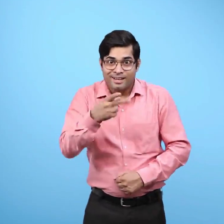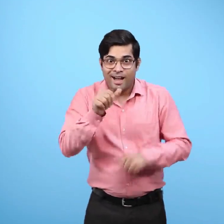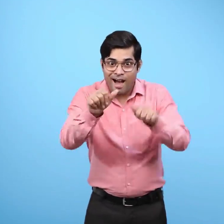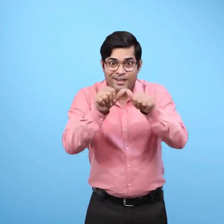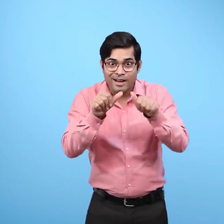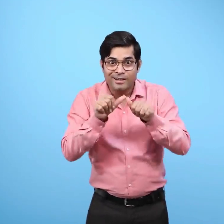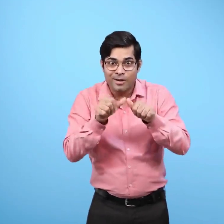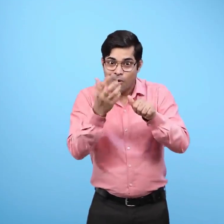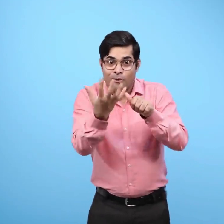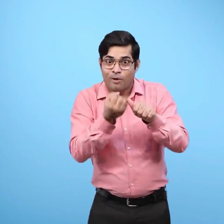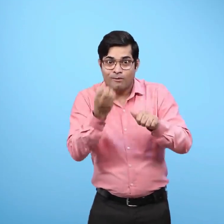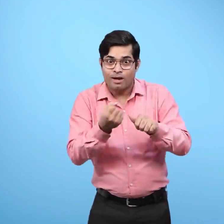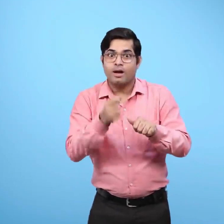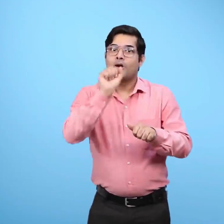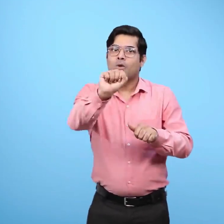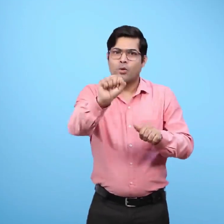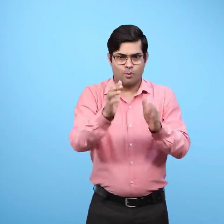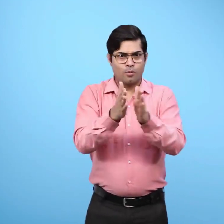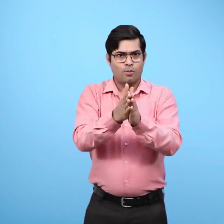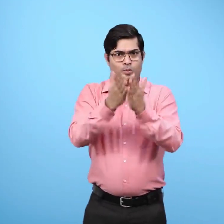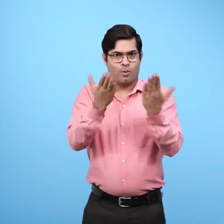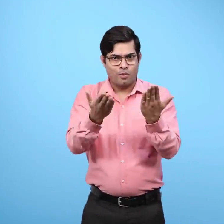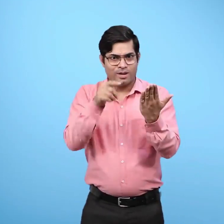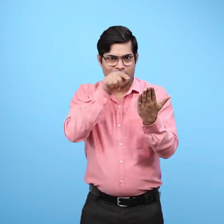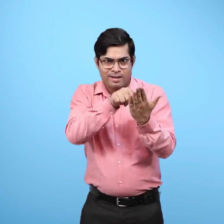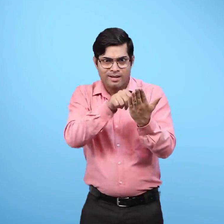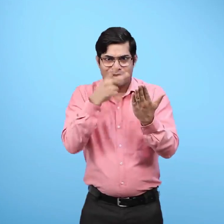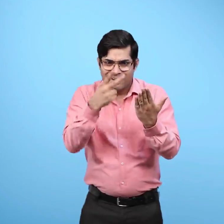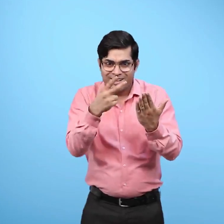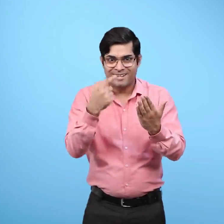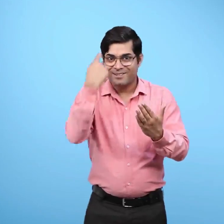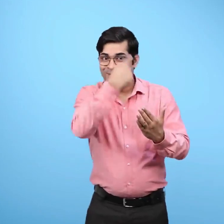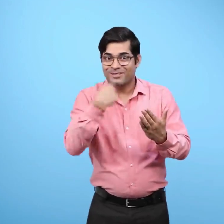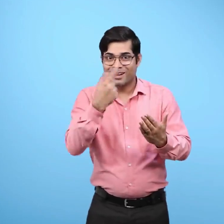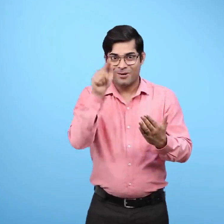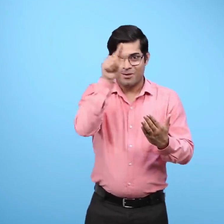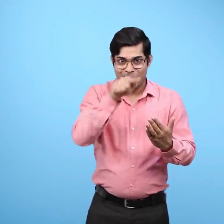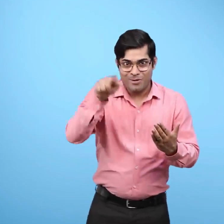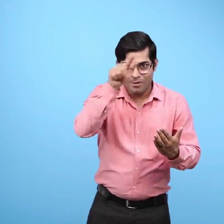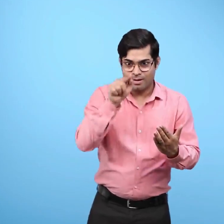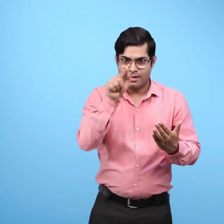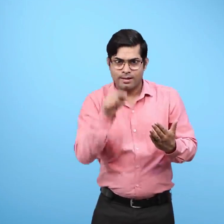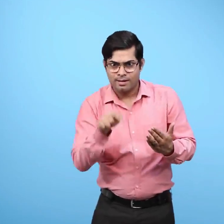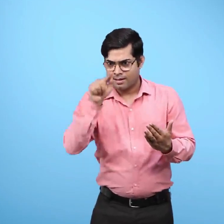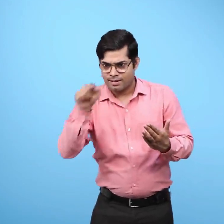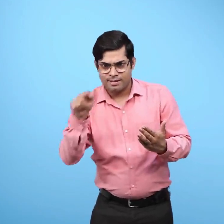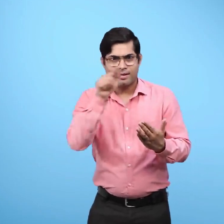Draw them in your notebook using stick drawings like these. We have some pictures of